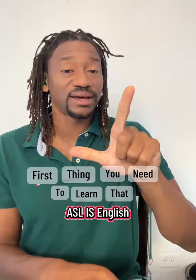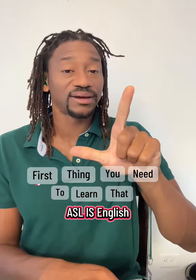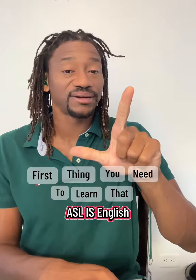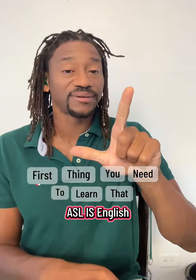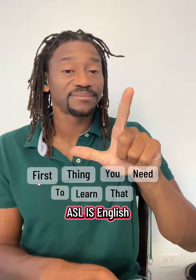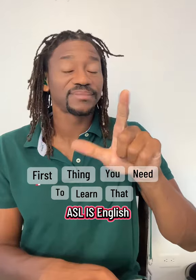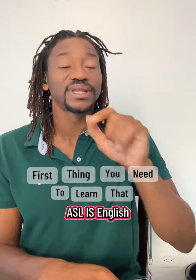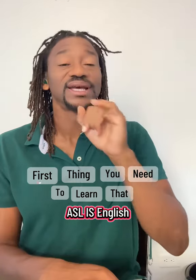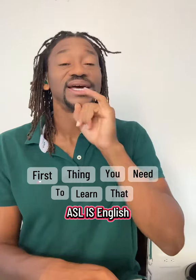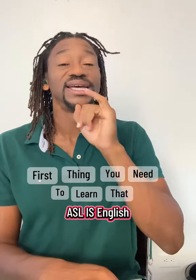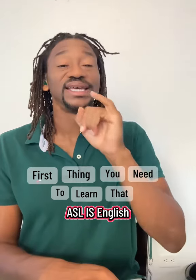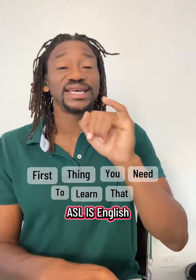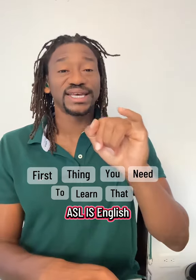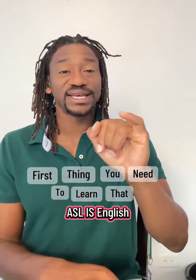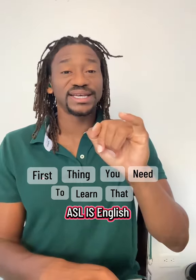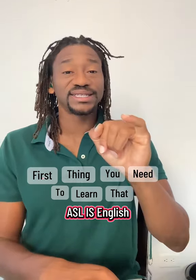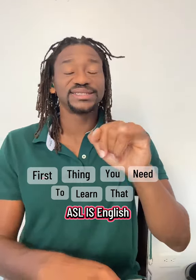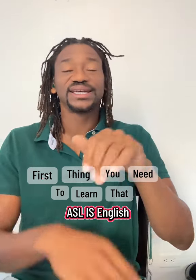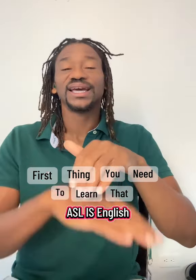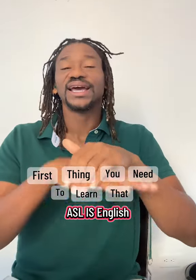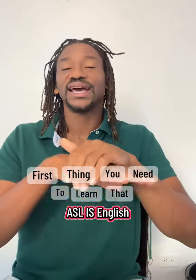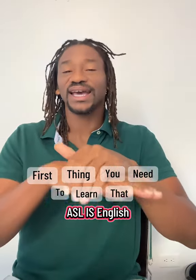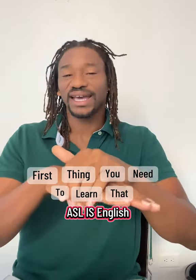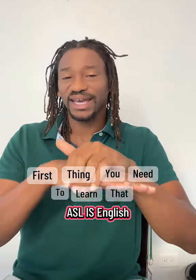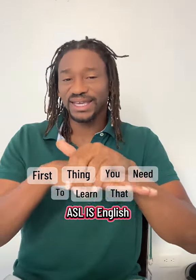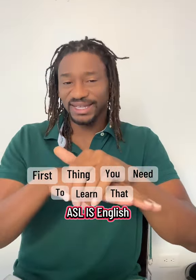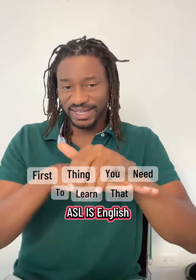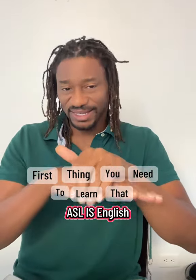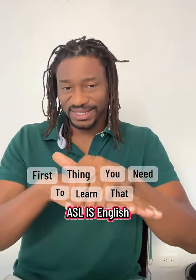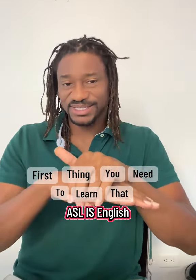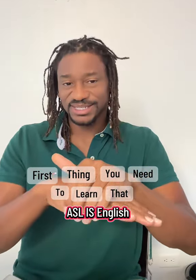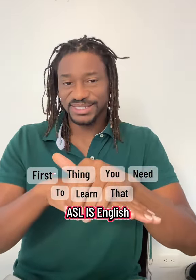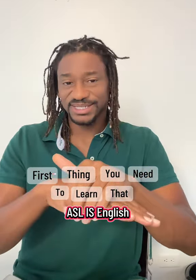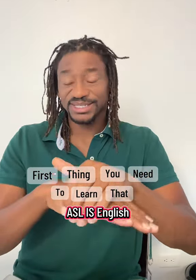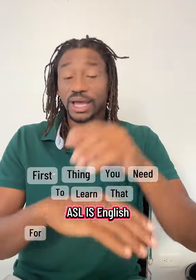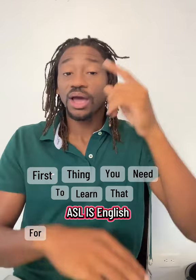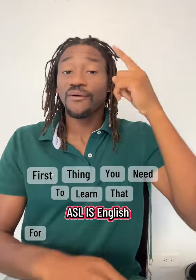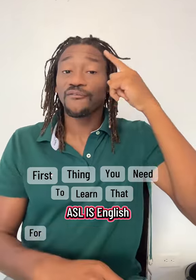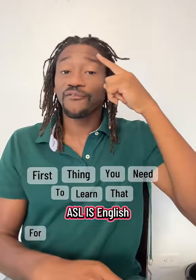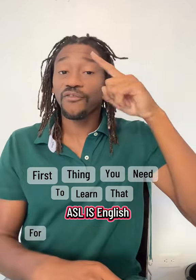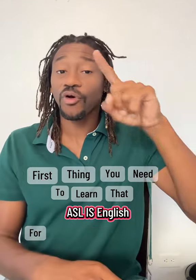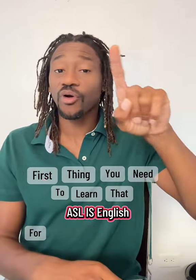ASL is English